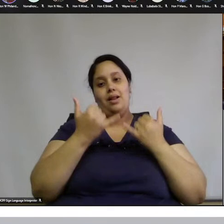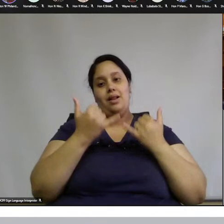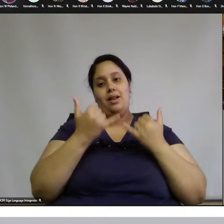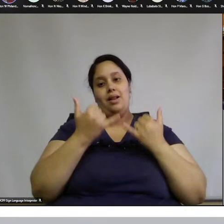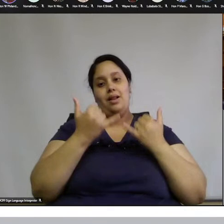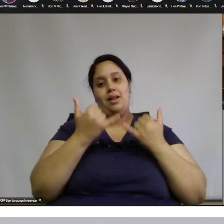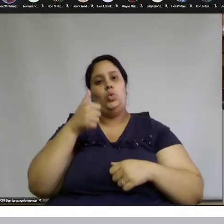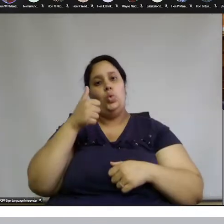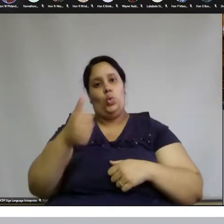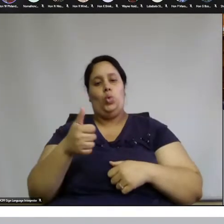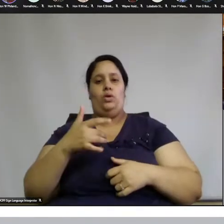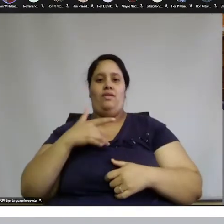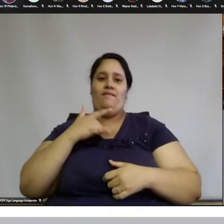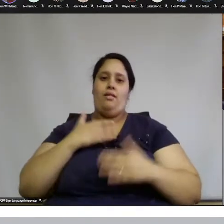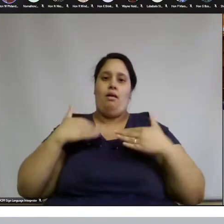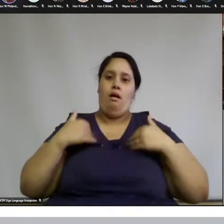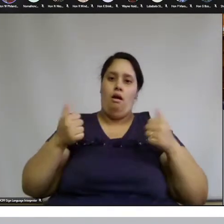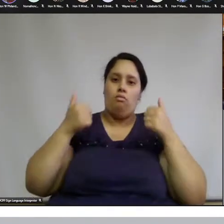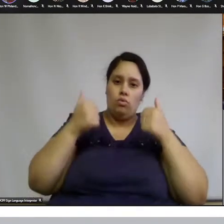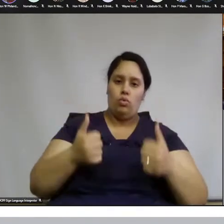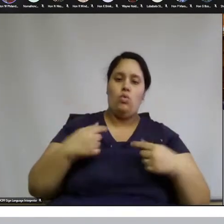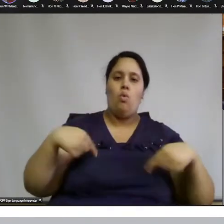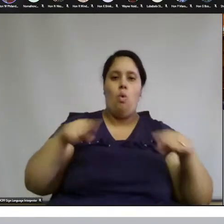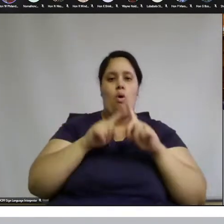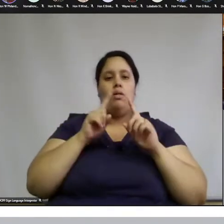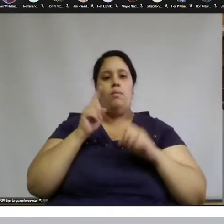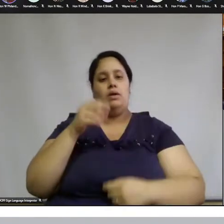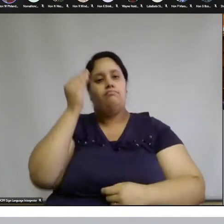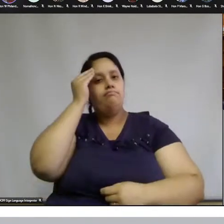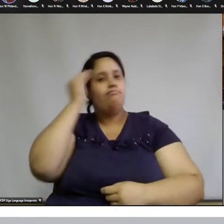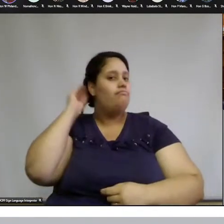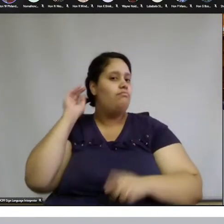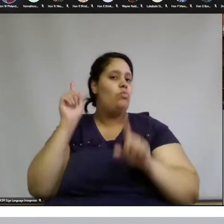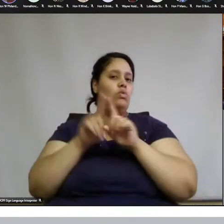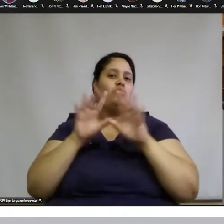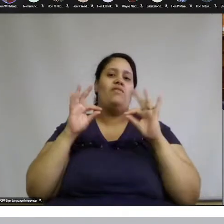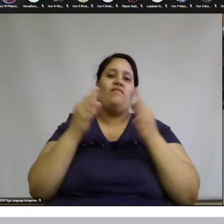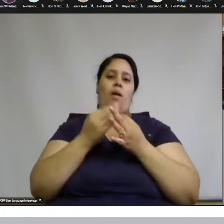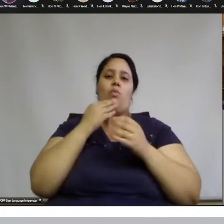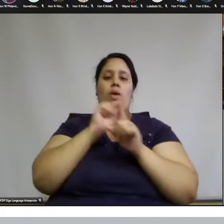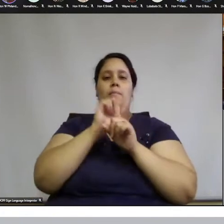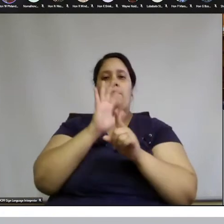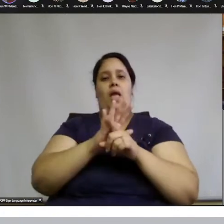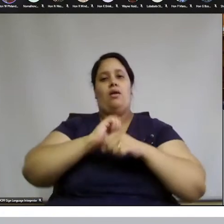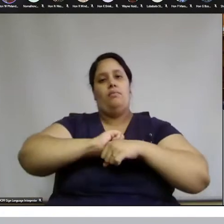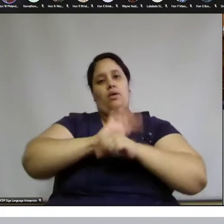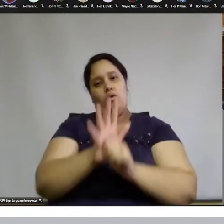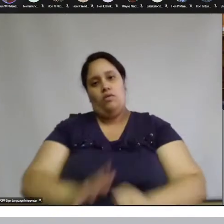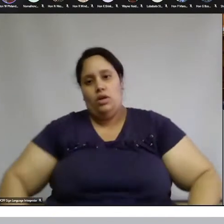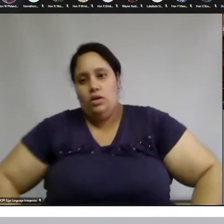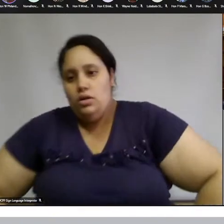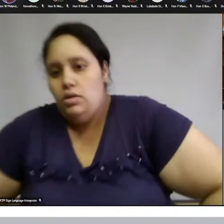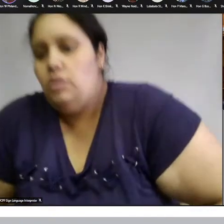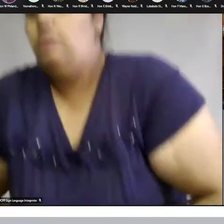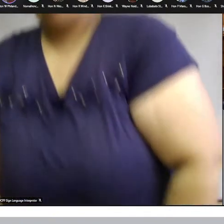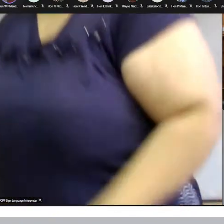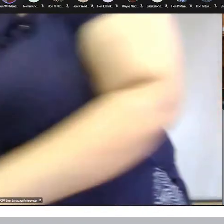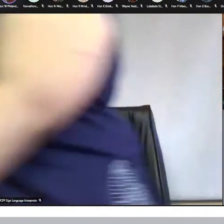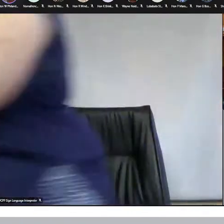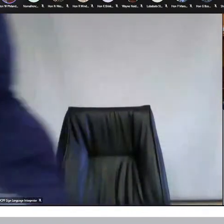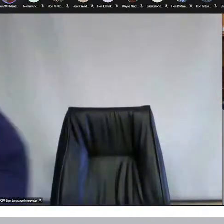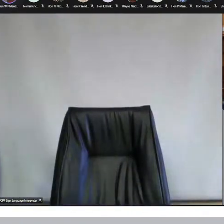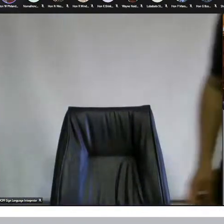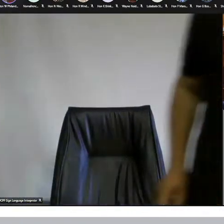be in good spirit and health, let us all spare a thought to the families affected by this pandemic. Let our actions